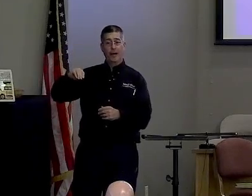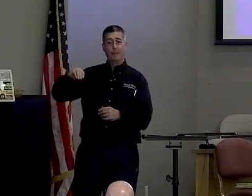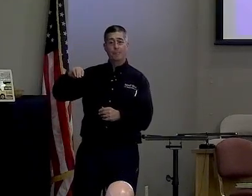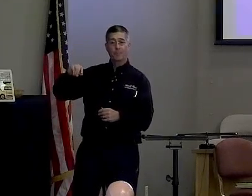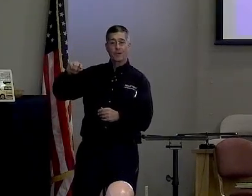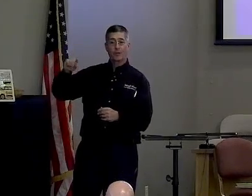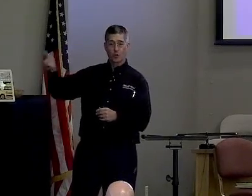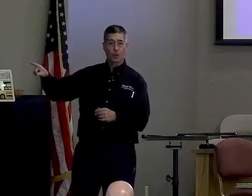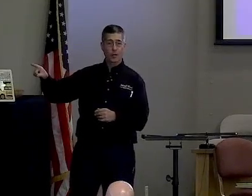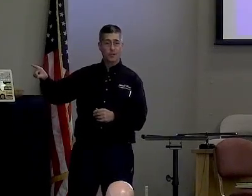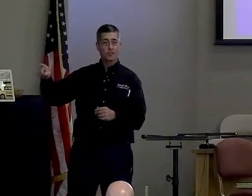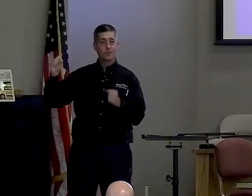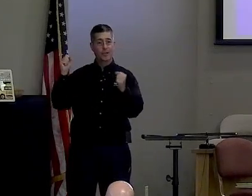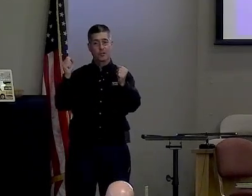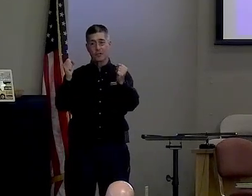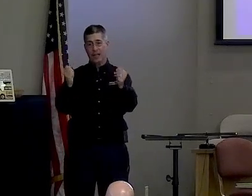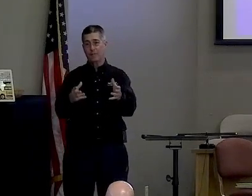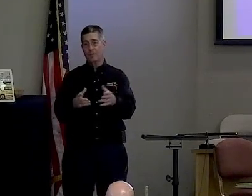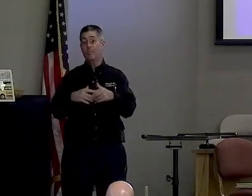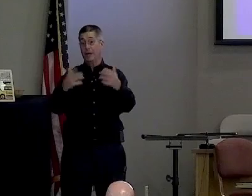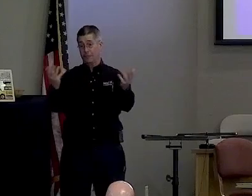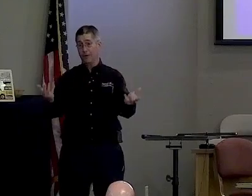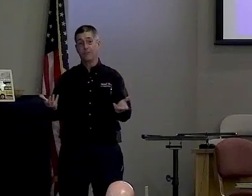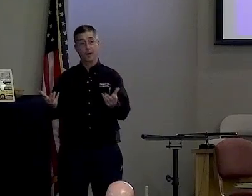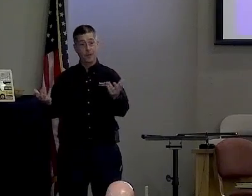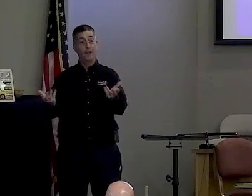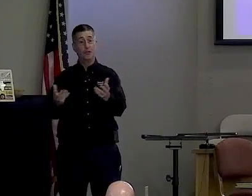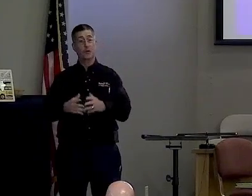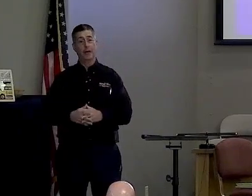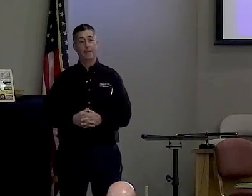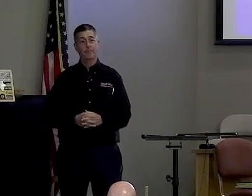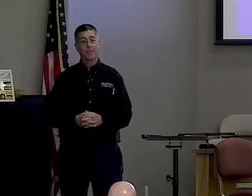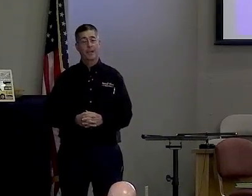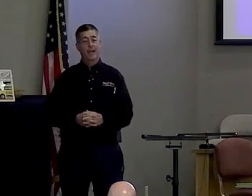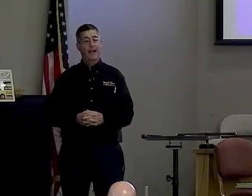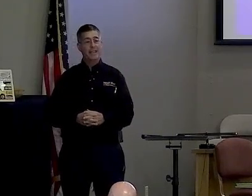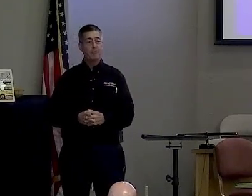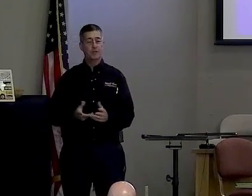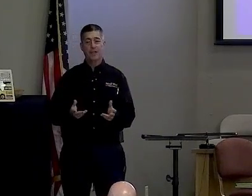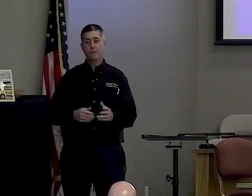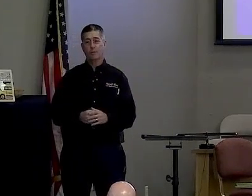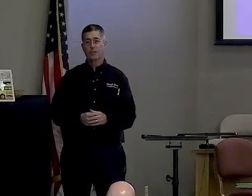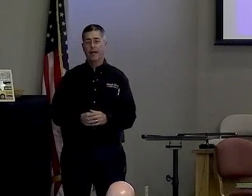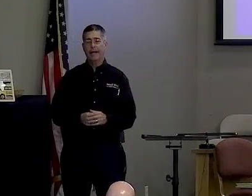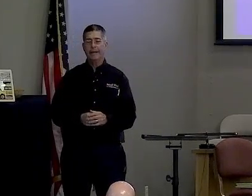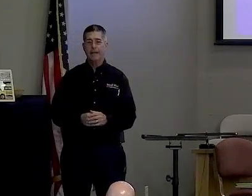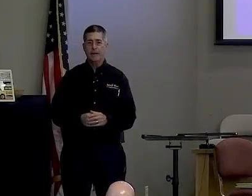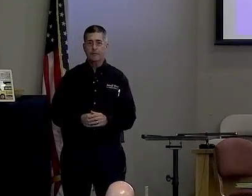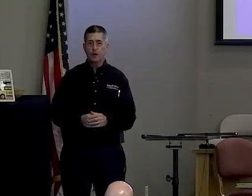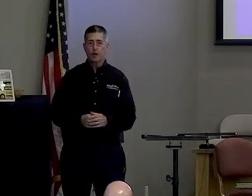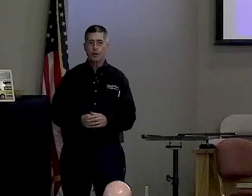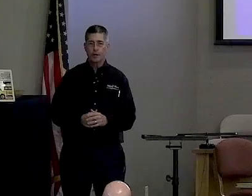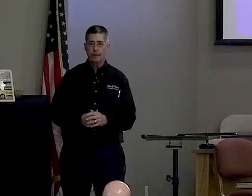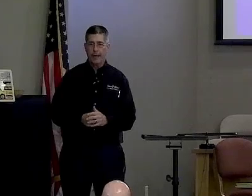those words so the deaf could benefit from the offertory. A deaf person afterwards said, I never knew that.